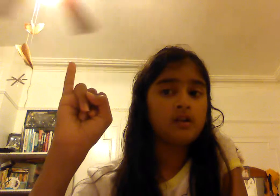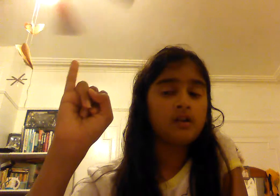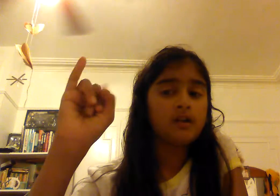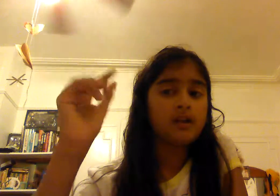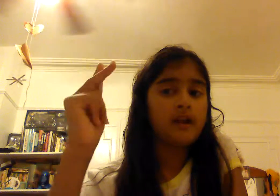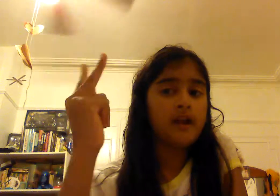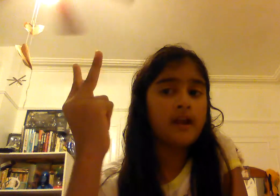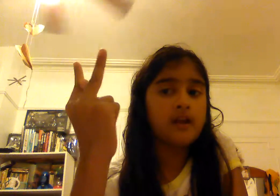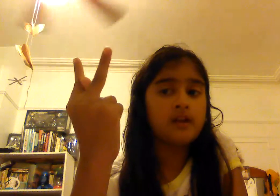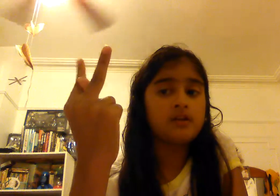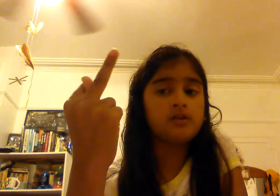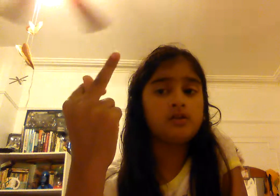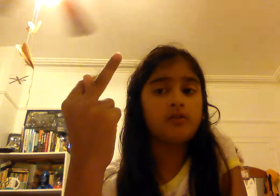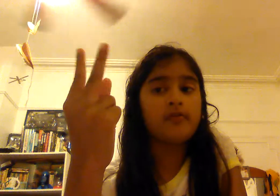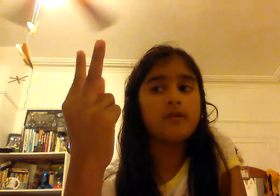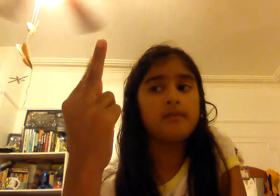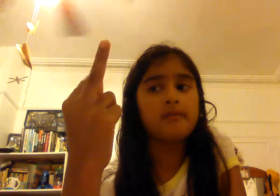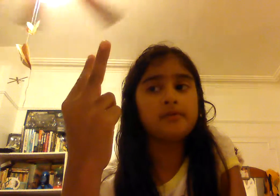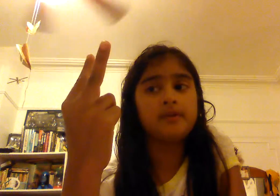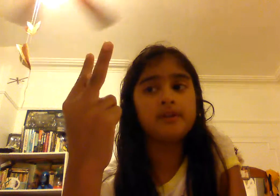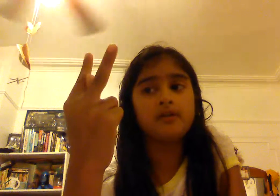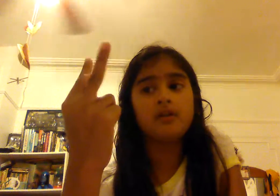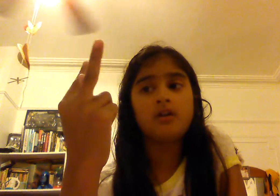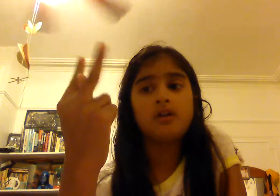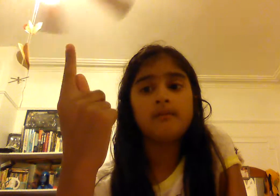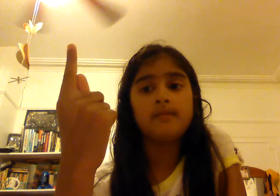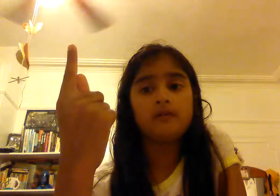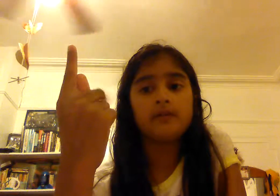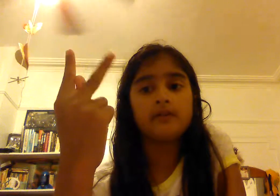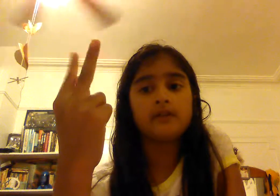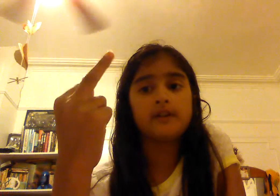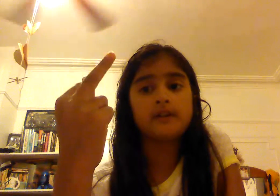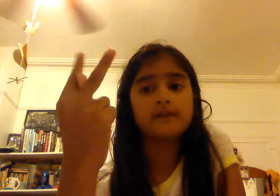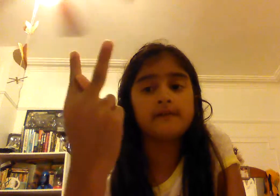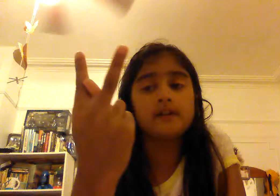K is your thumb, K is your male finger and index finger,